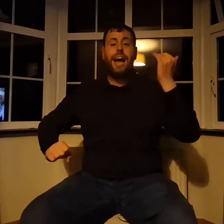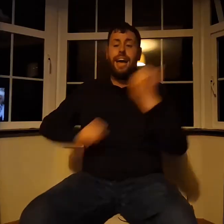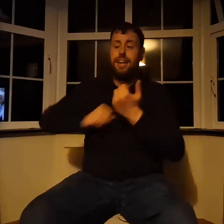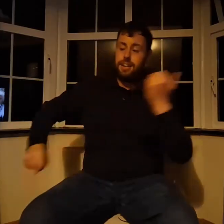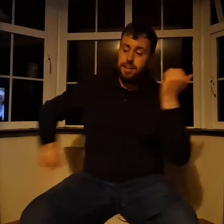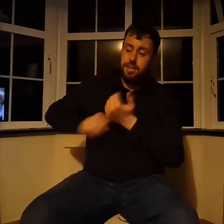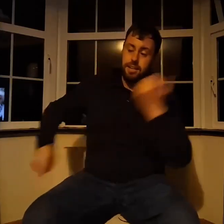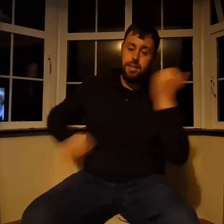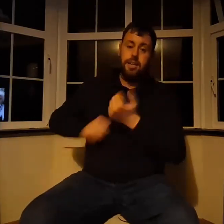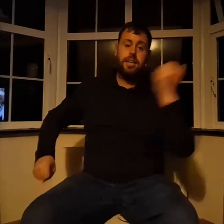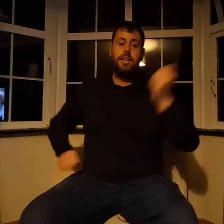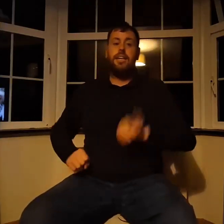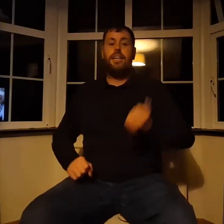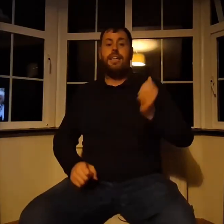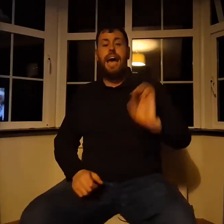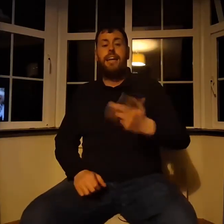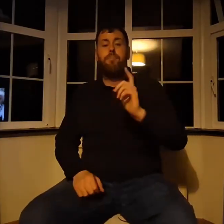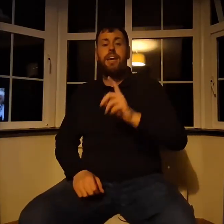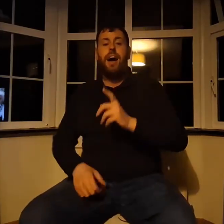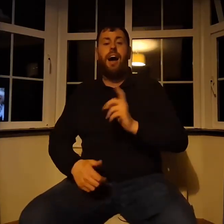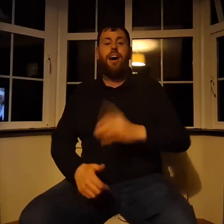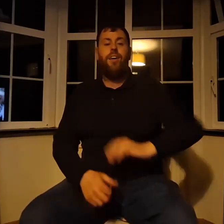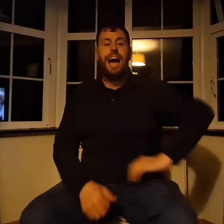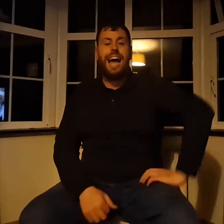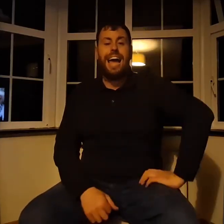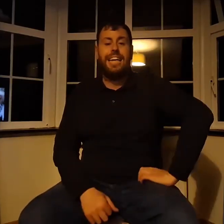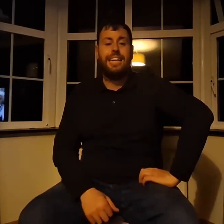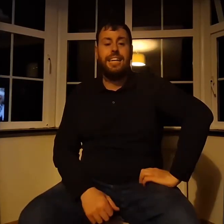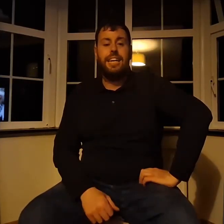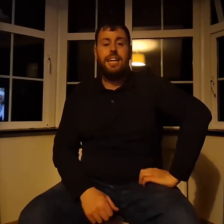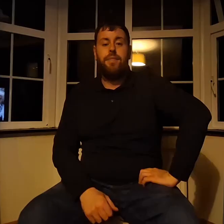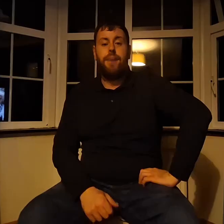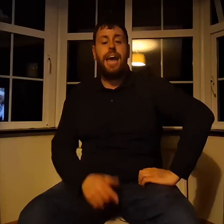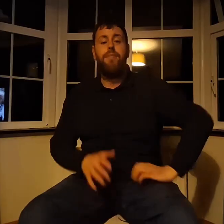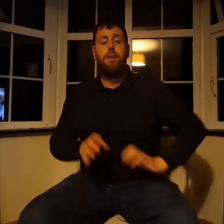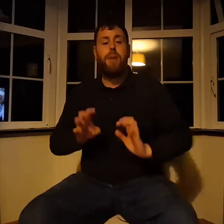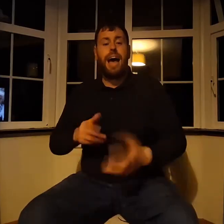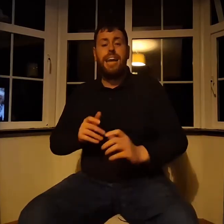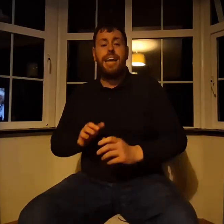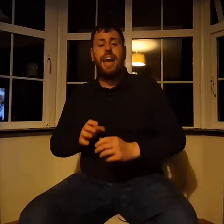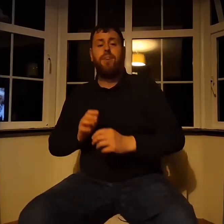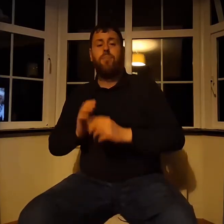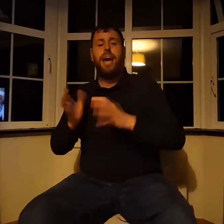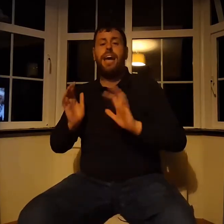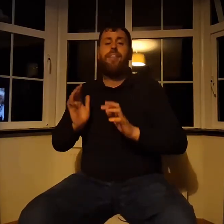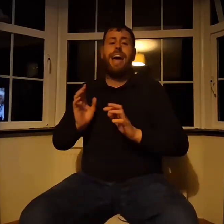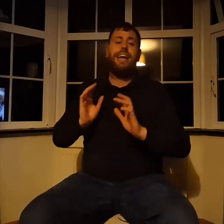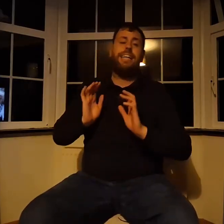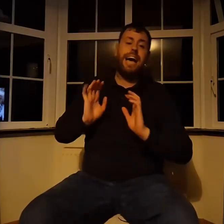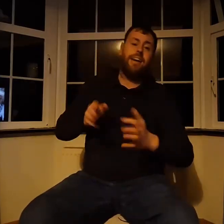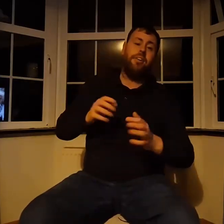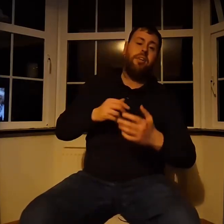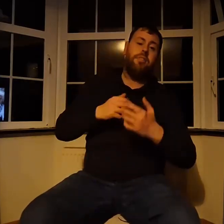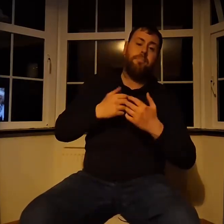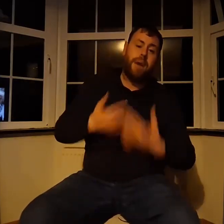alright. That'd be alright. Everybody everywhere had a lighter load to